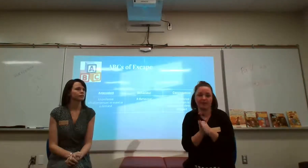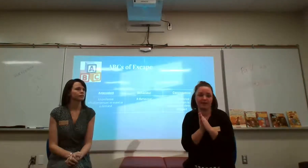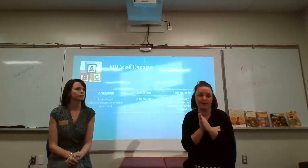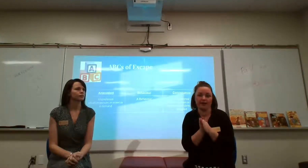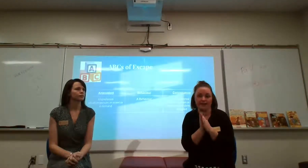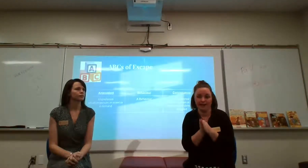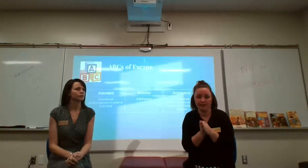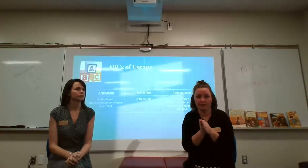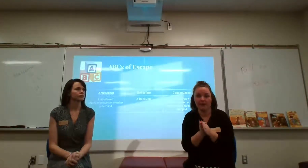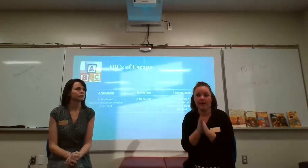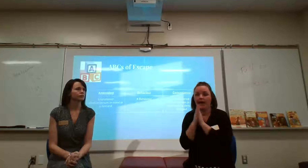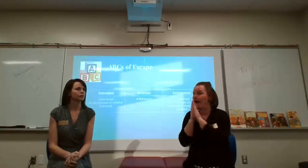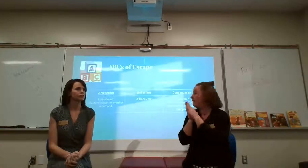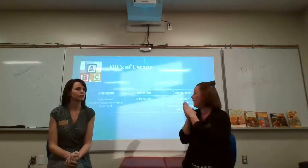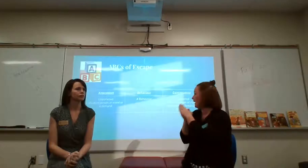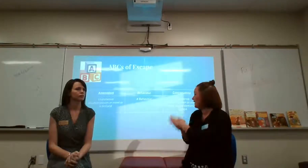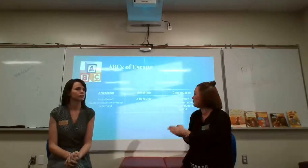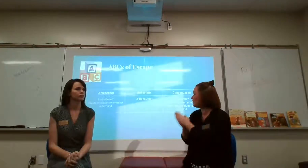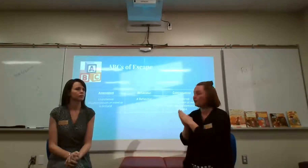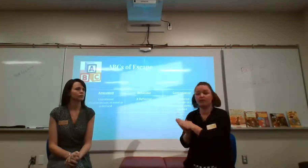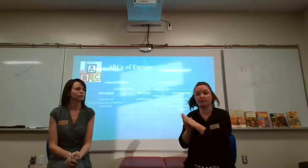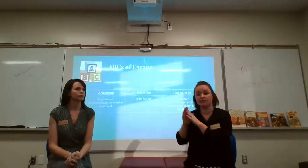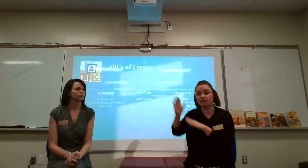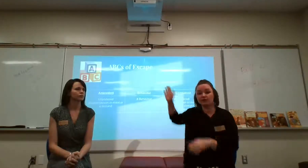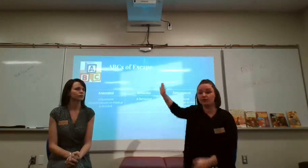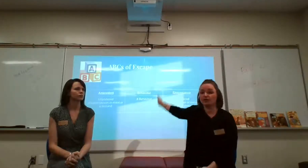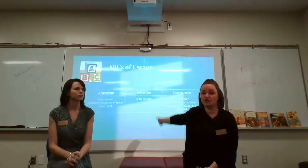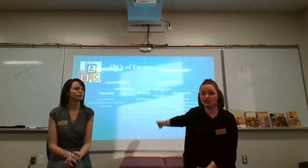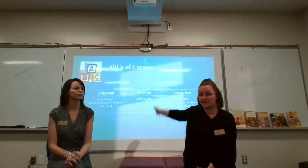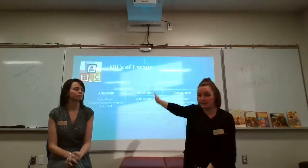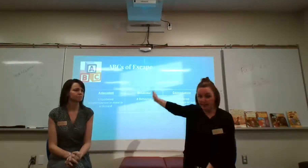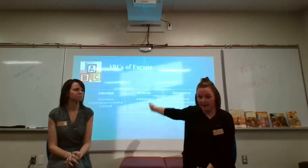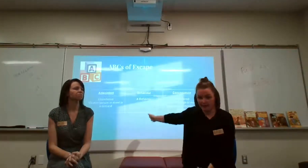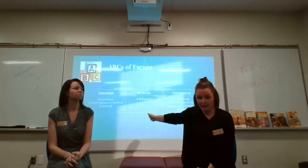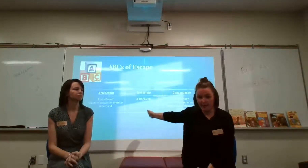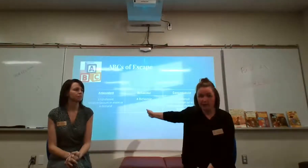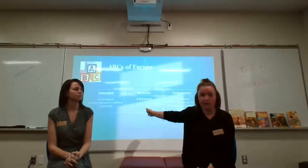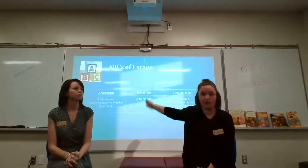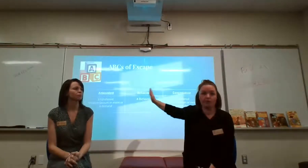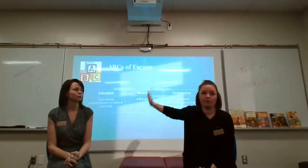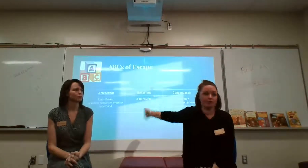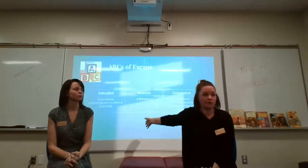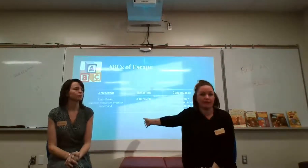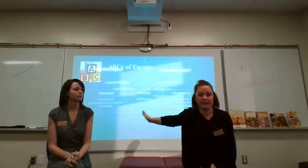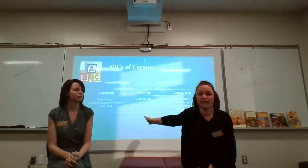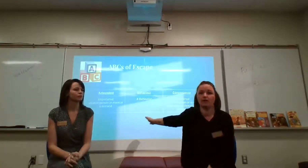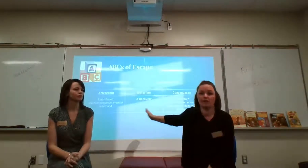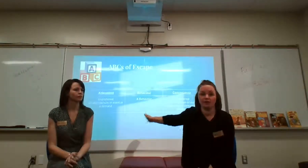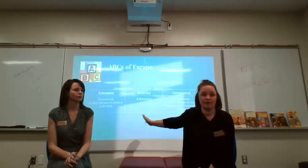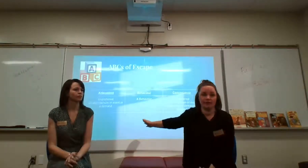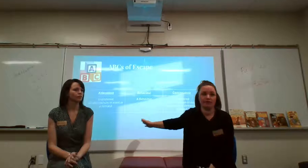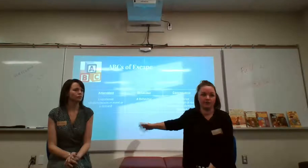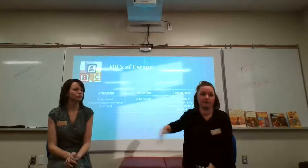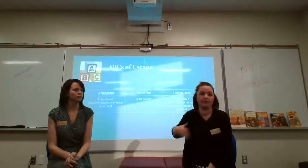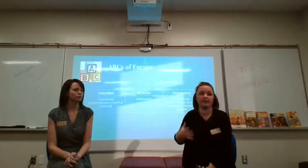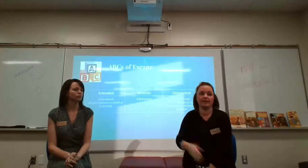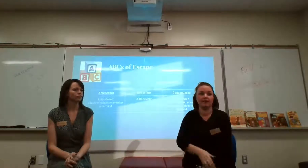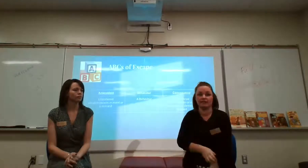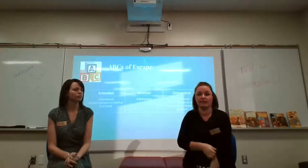happening right now. A behavior occurs. So notice that we just said a behavior. Although, of course, we care what the behavior is because often,